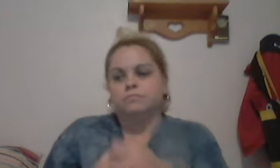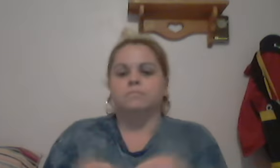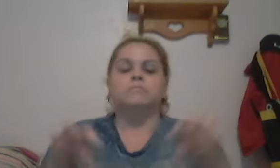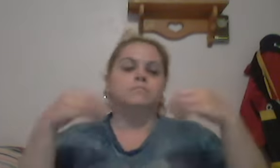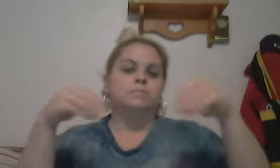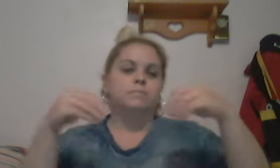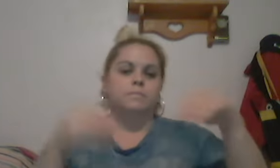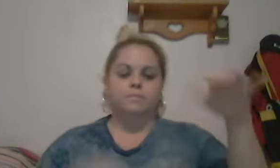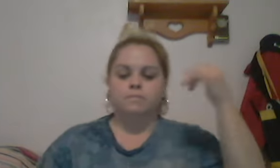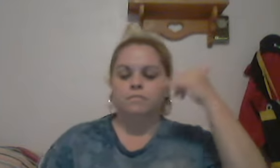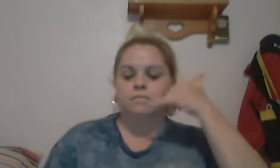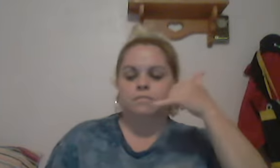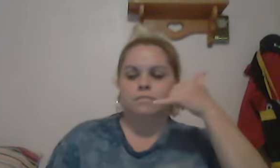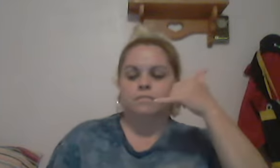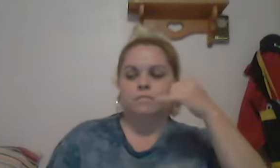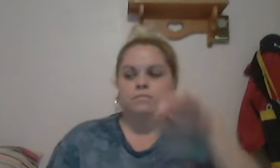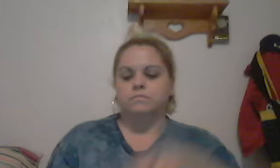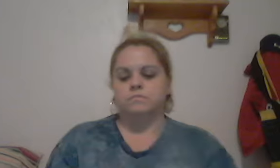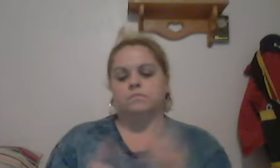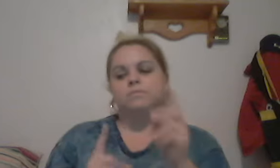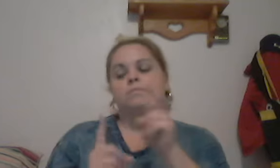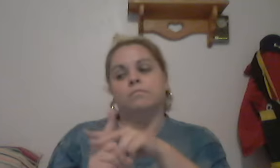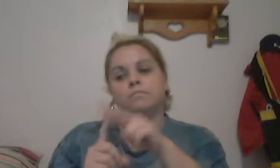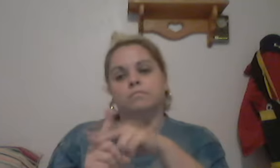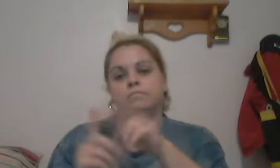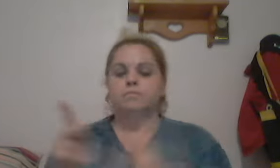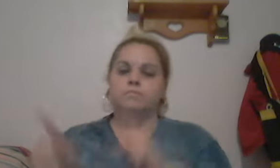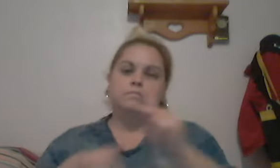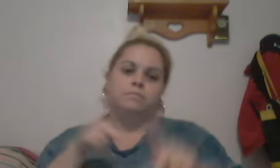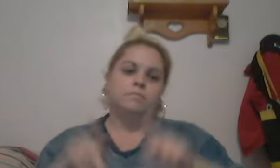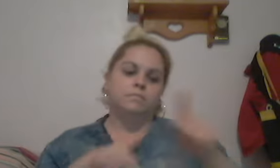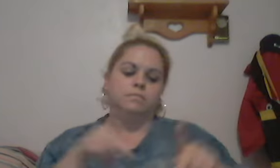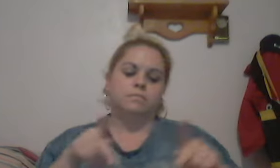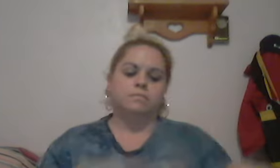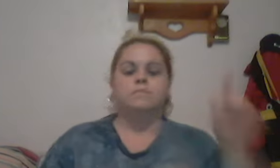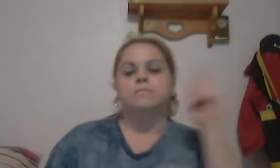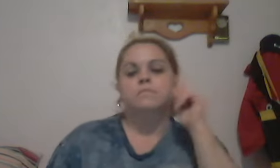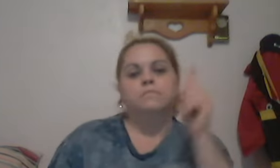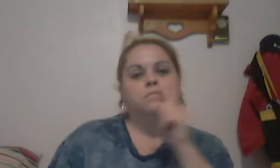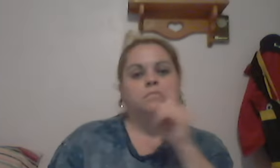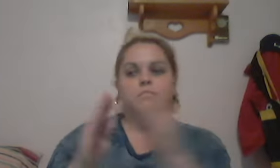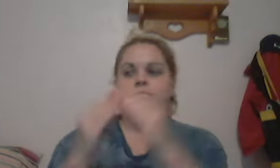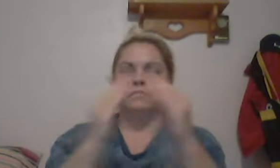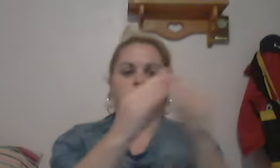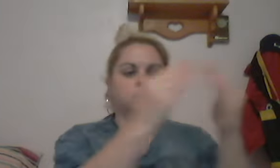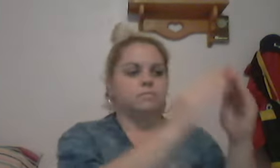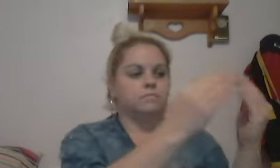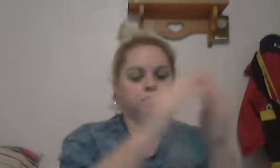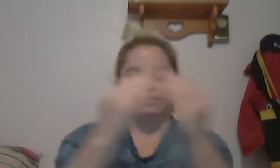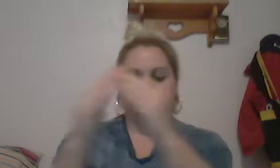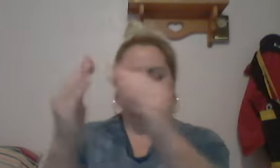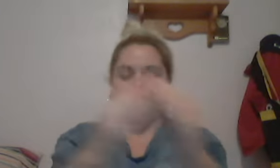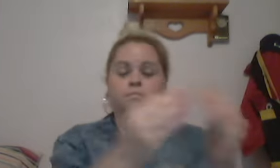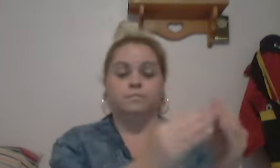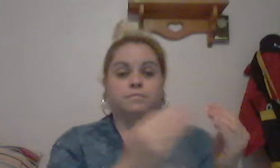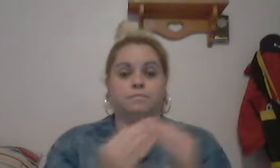so noisy that people living in some apartment buildings on floors beneath deaf people could feel the ceiling shake when they typed on